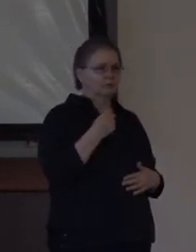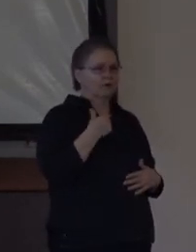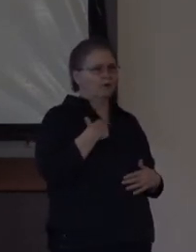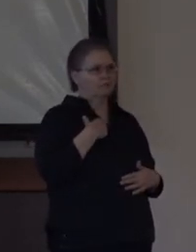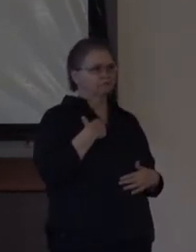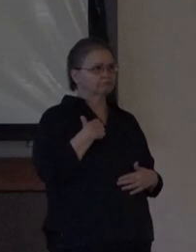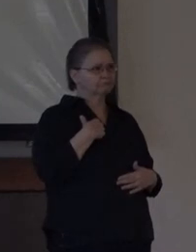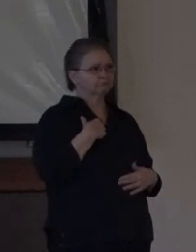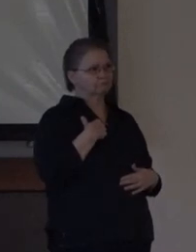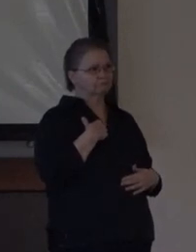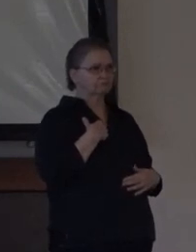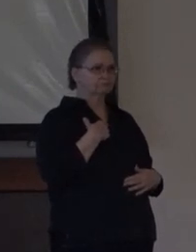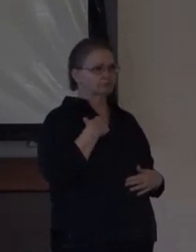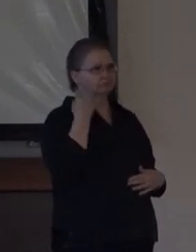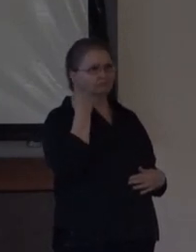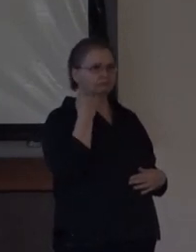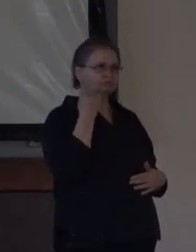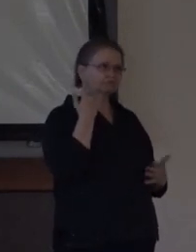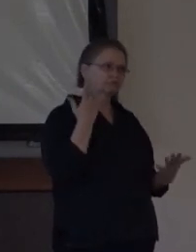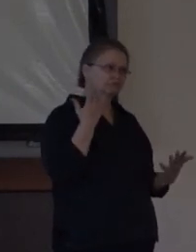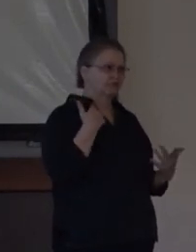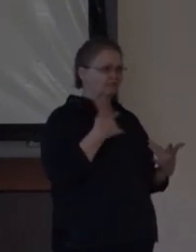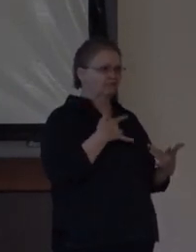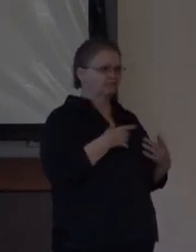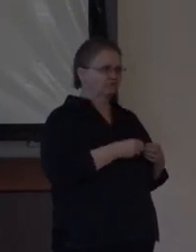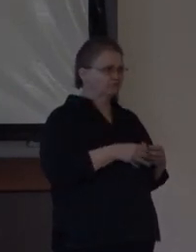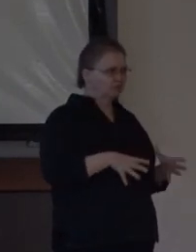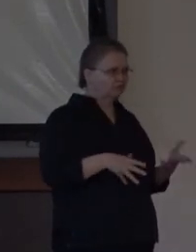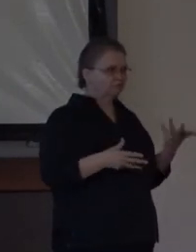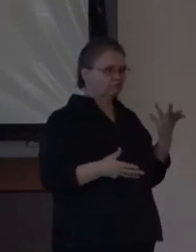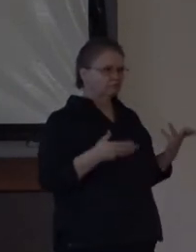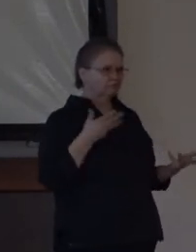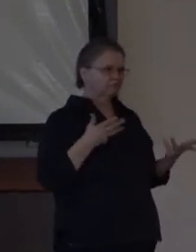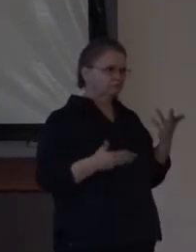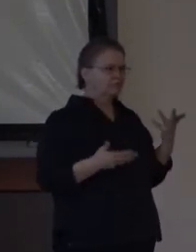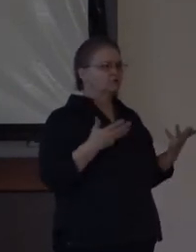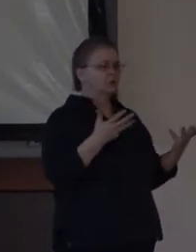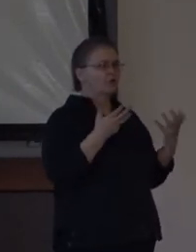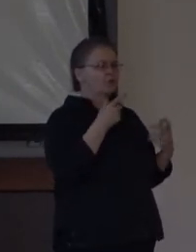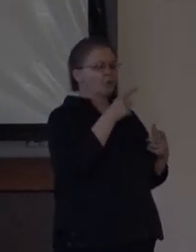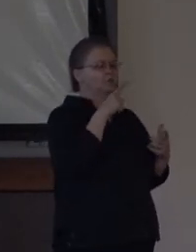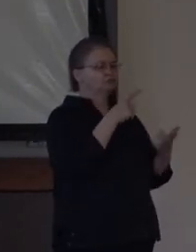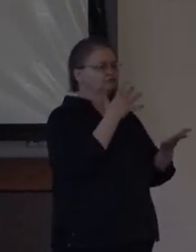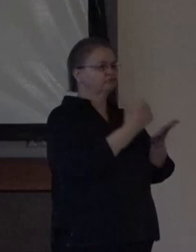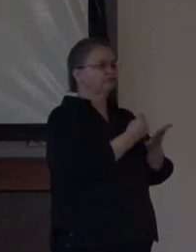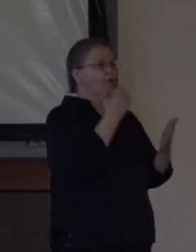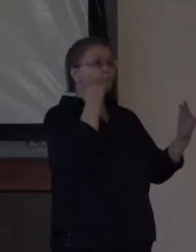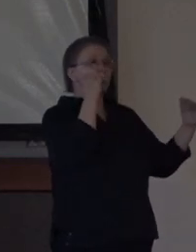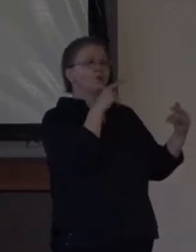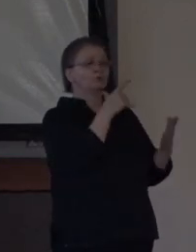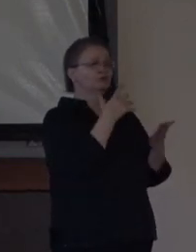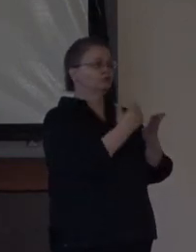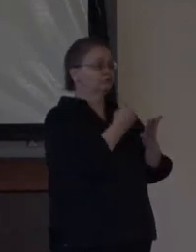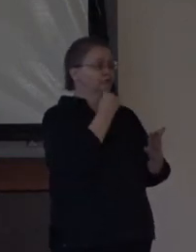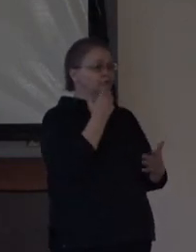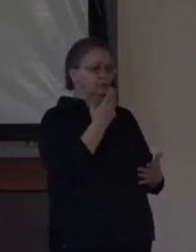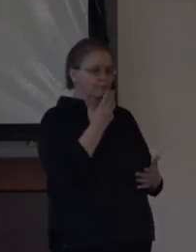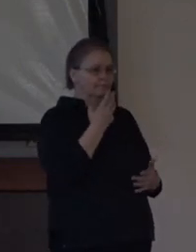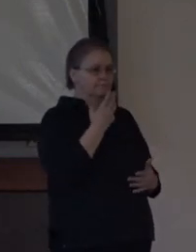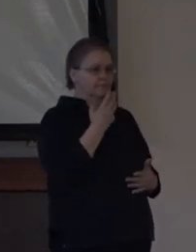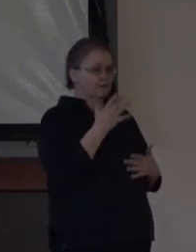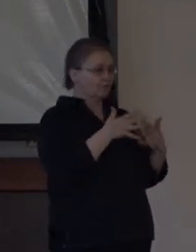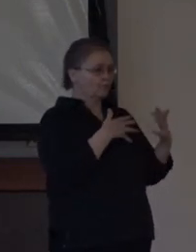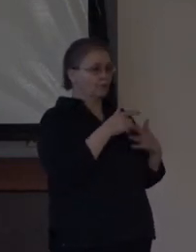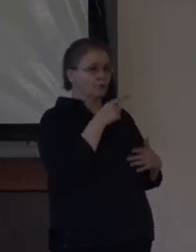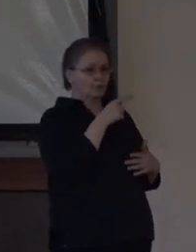left kind of wondering and lost. And so what I want you to take away from this, and I hope you take away from this, is